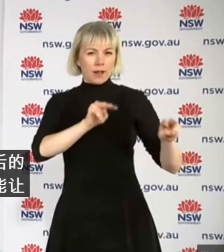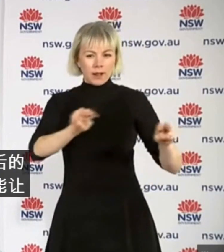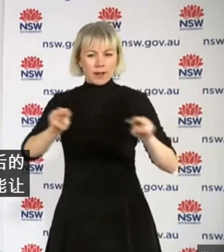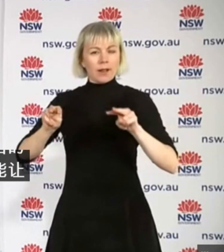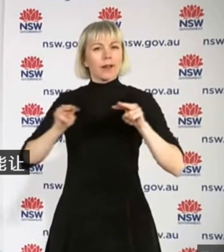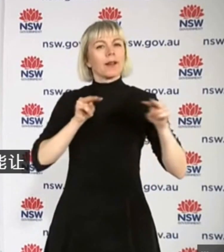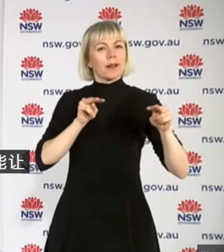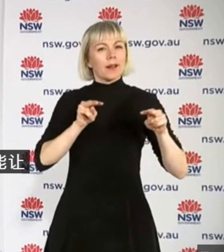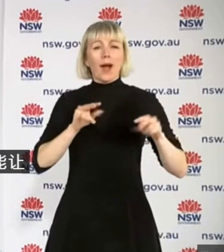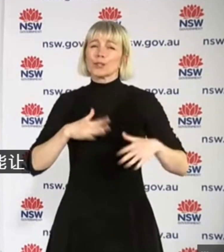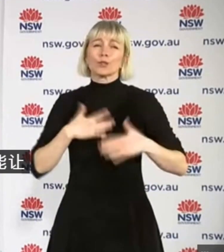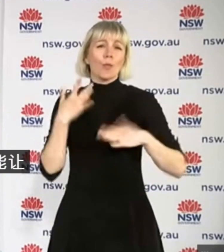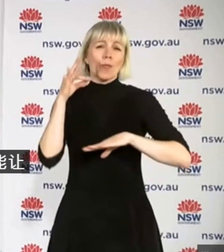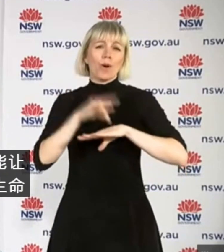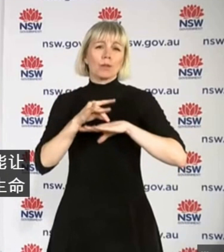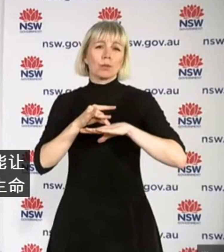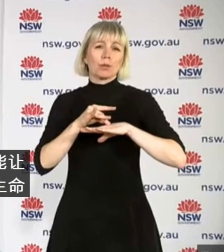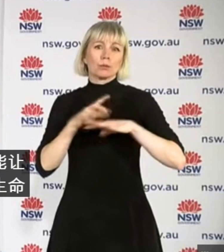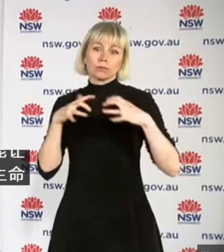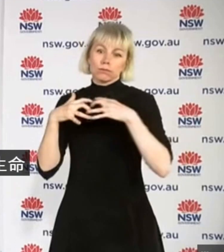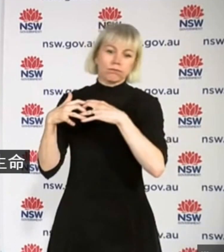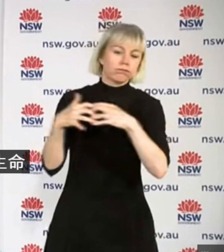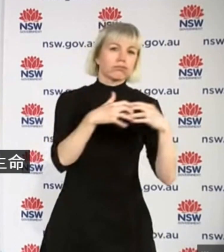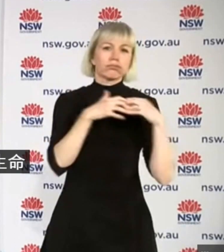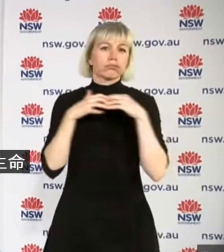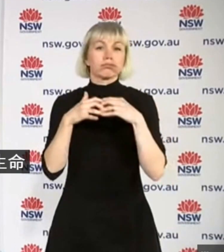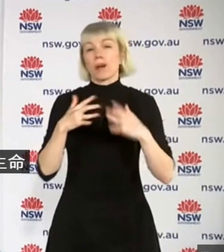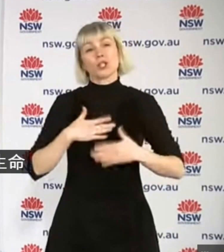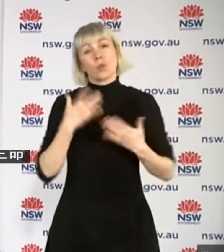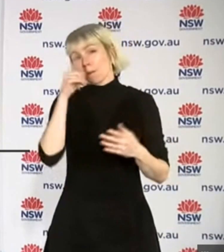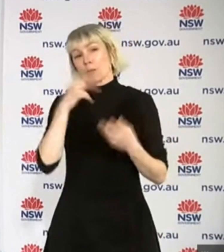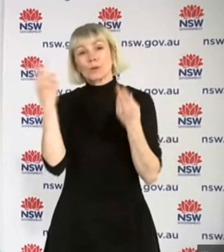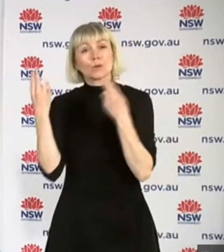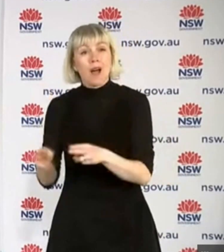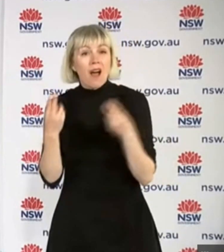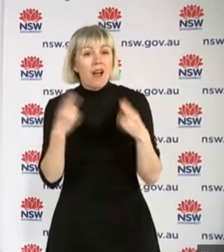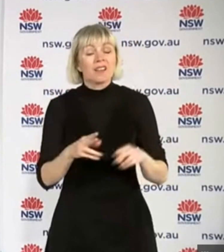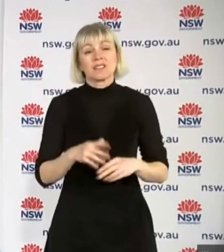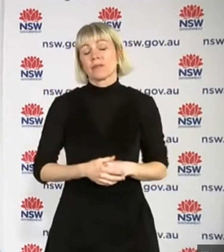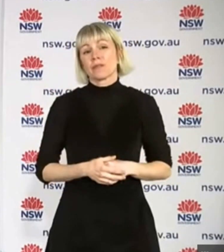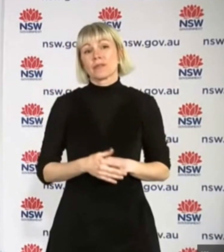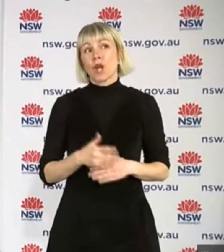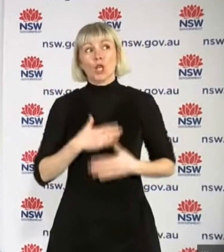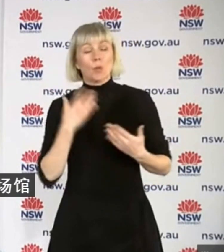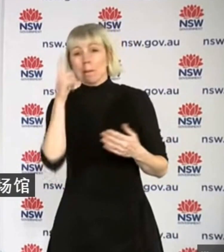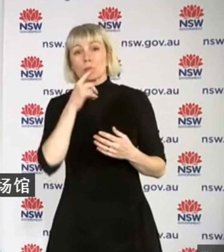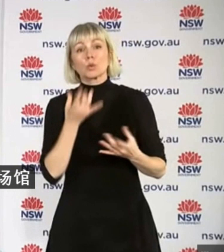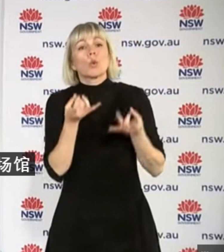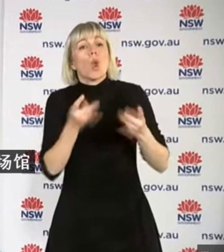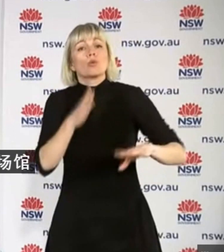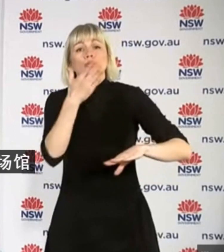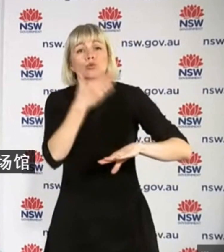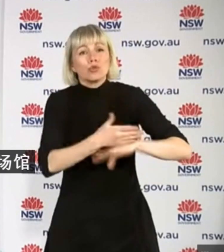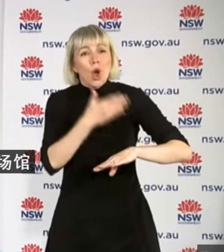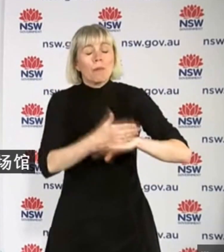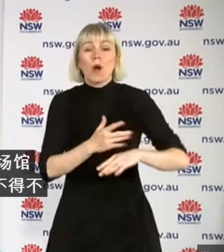can to keep people out of hospital, to protect life and to protect livelihoods as well, because we certainly don't want to see venues having to